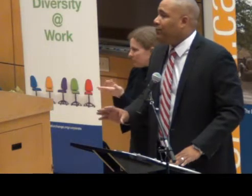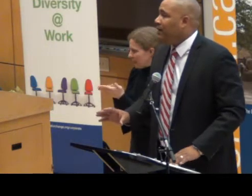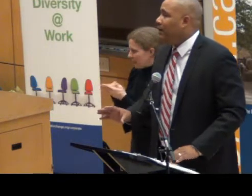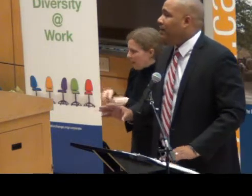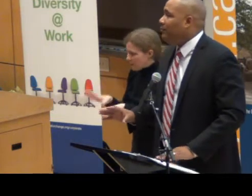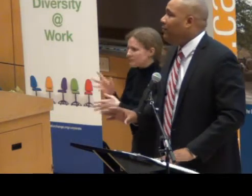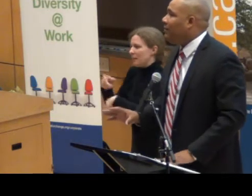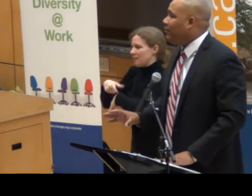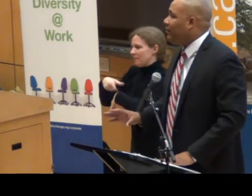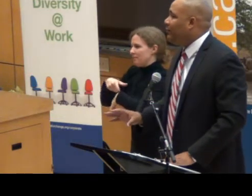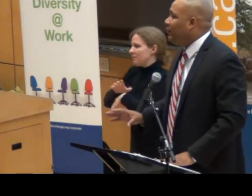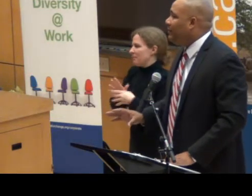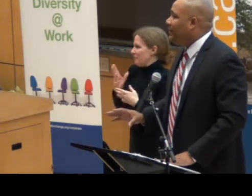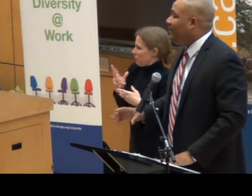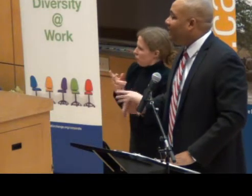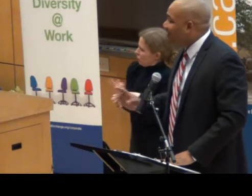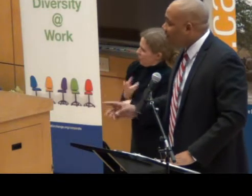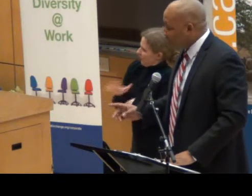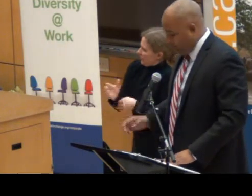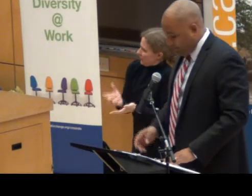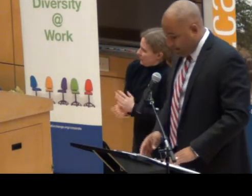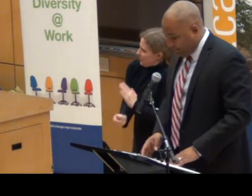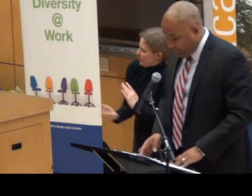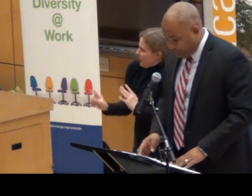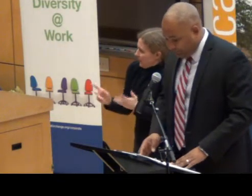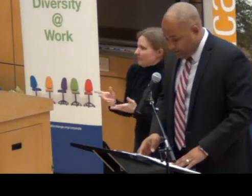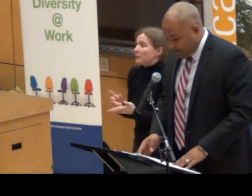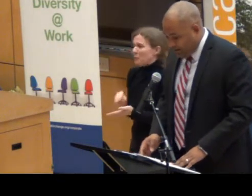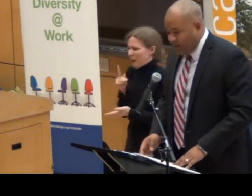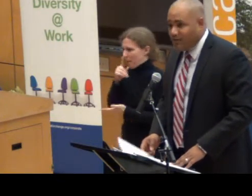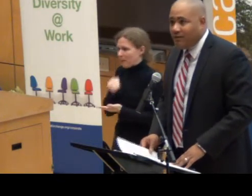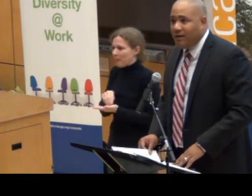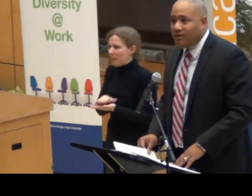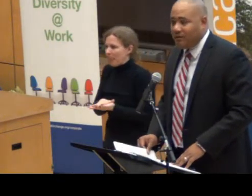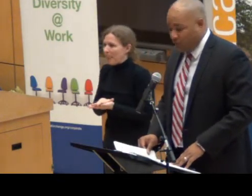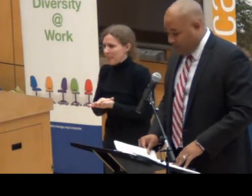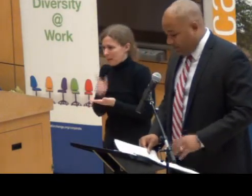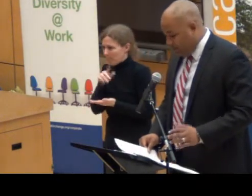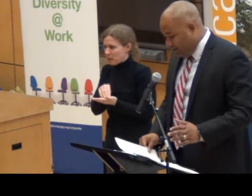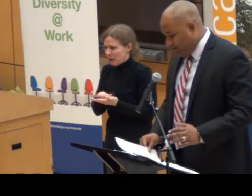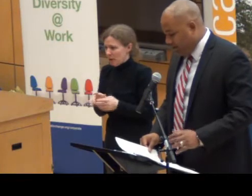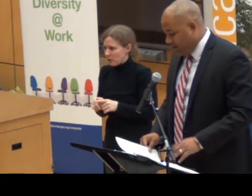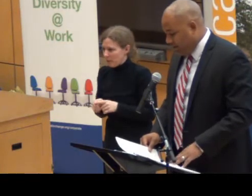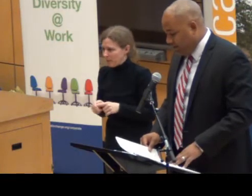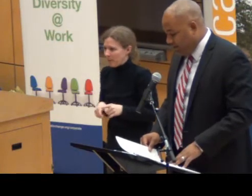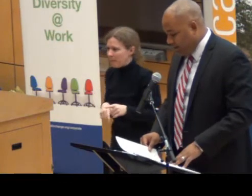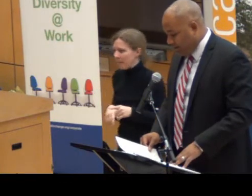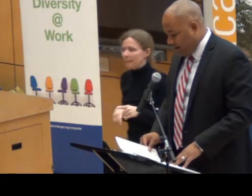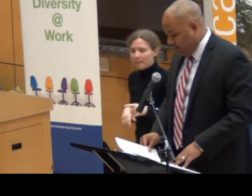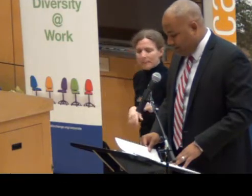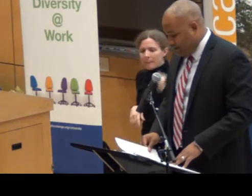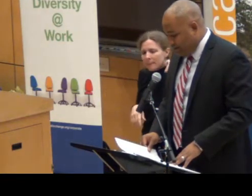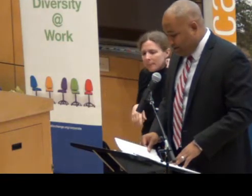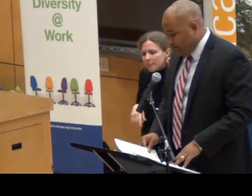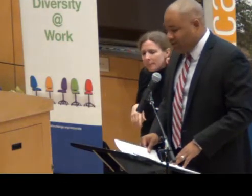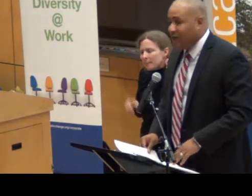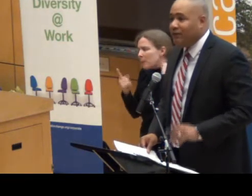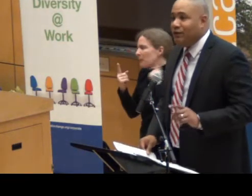that's pretty incredible. In addition to that, in 2012, a TD study found that